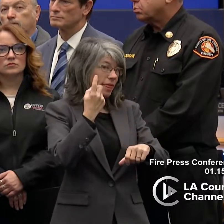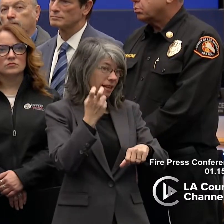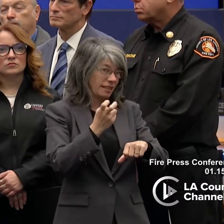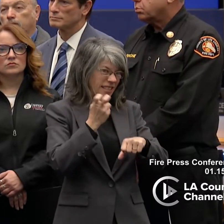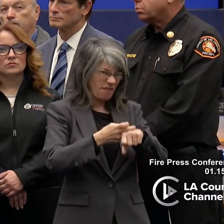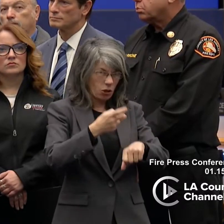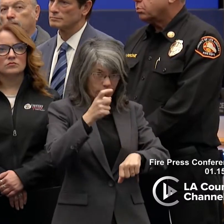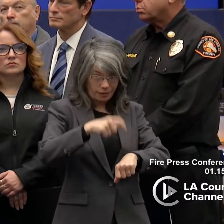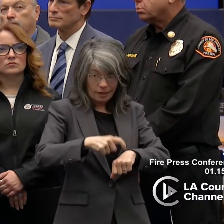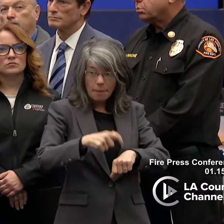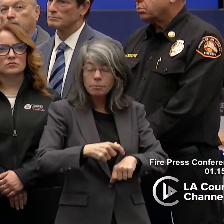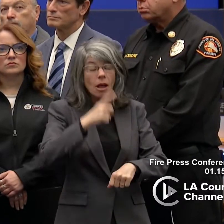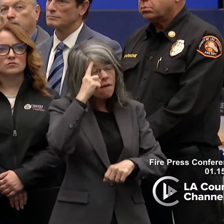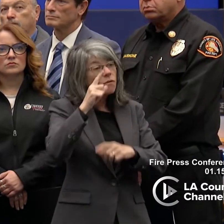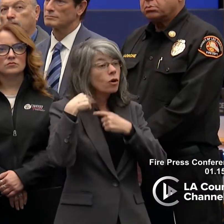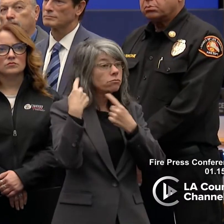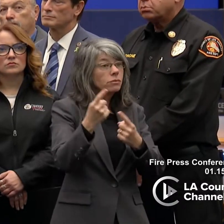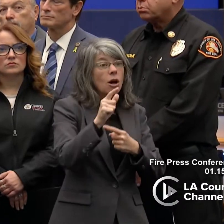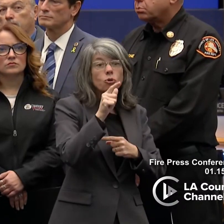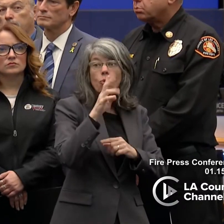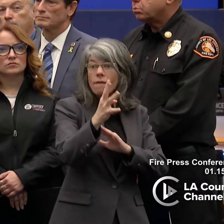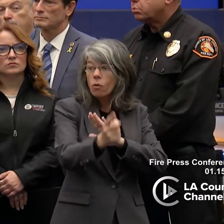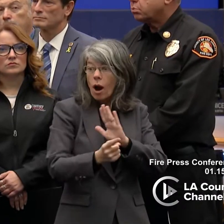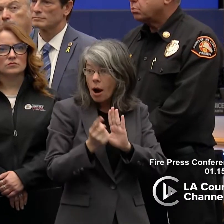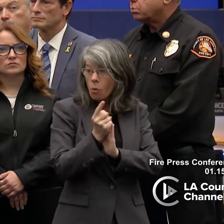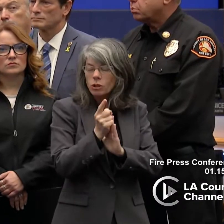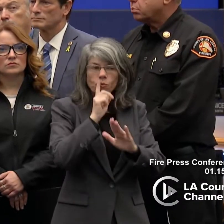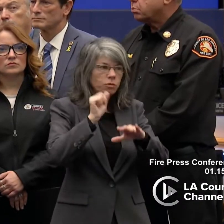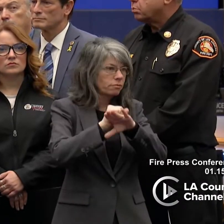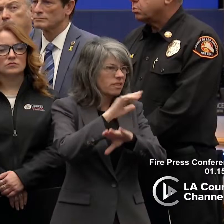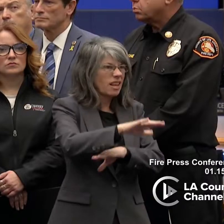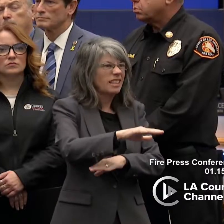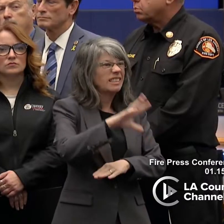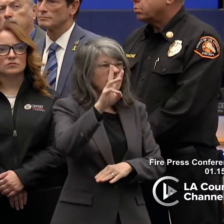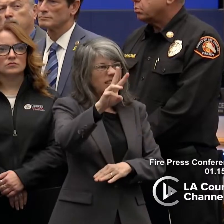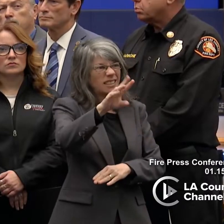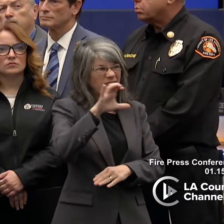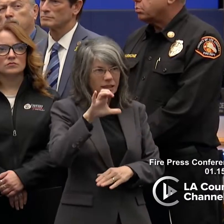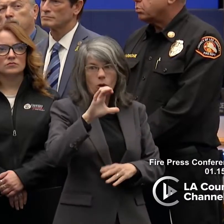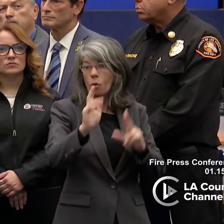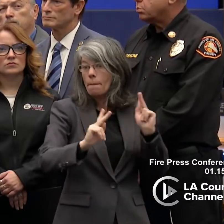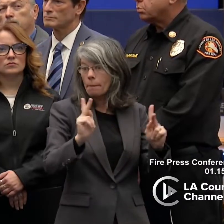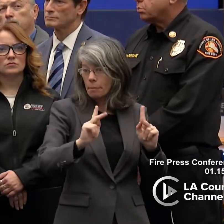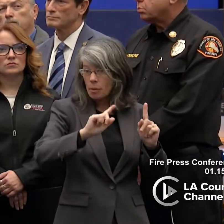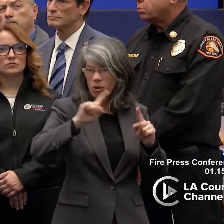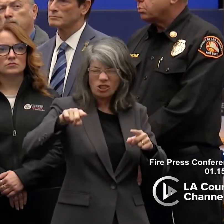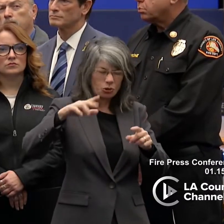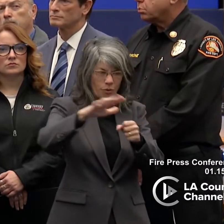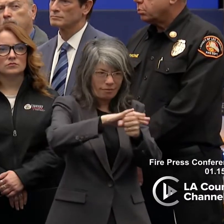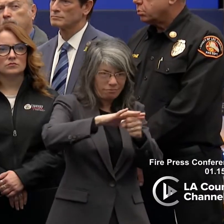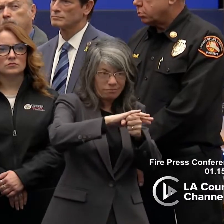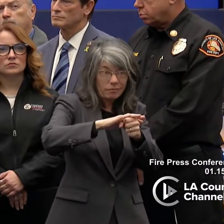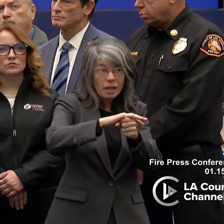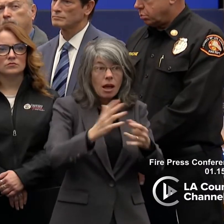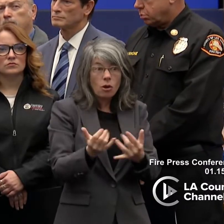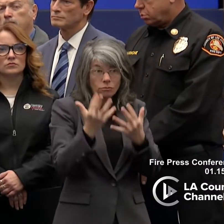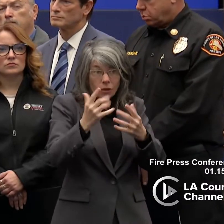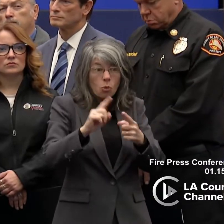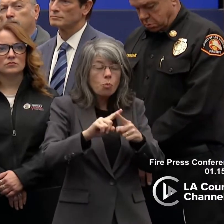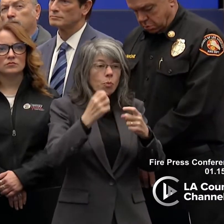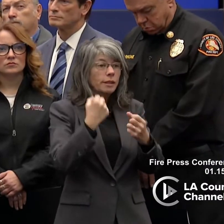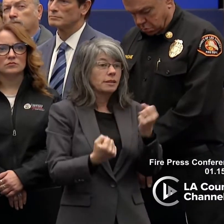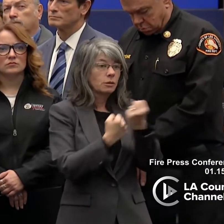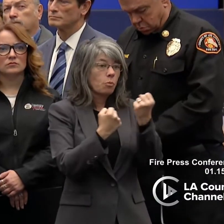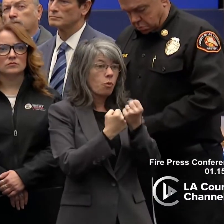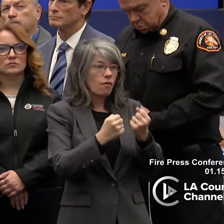For the upcoming 24-hour period, LAPD will continue to deploy roughly 600 officers to the impacted areas with support from